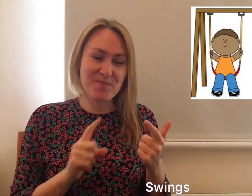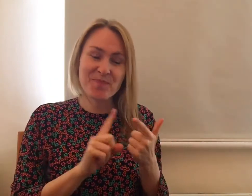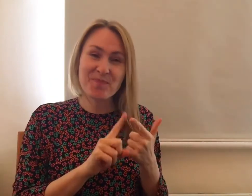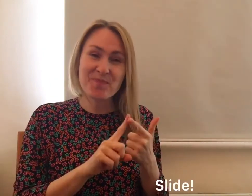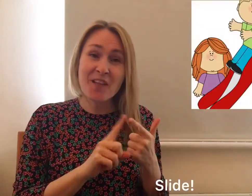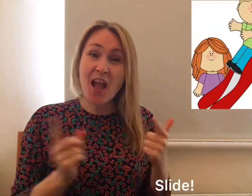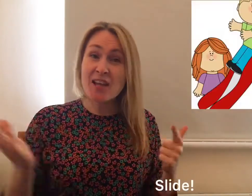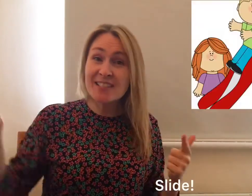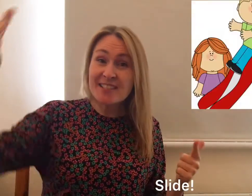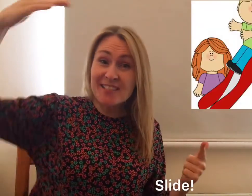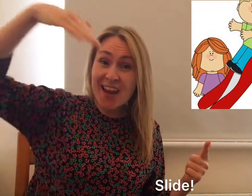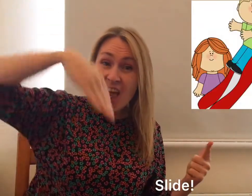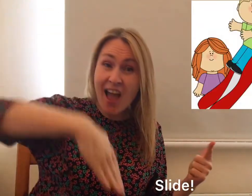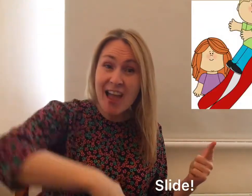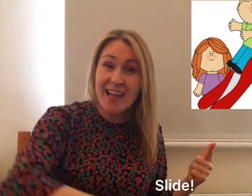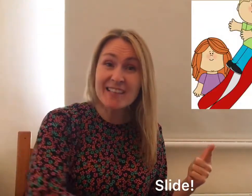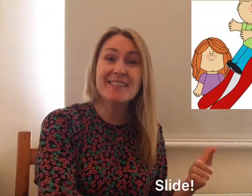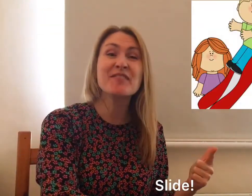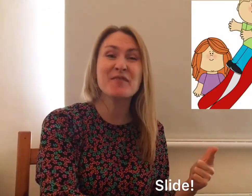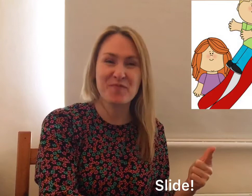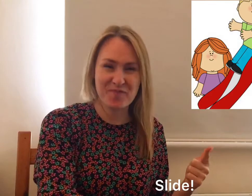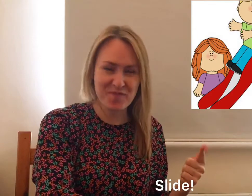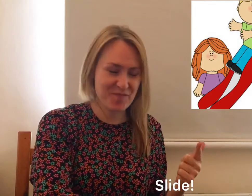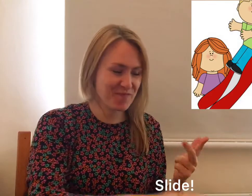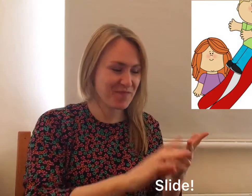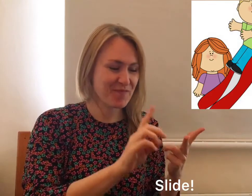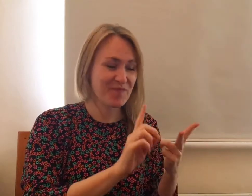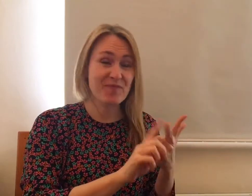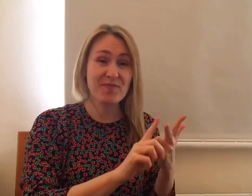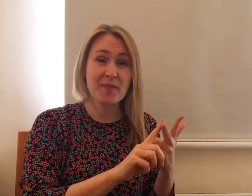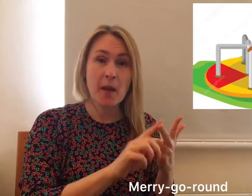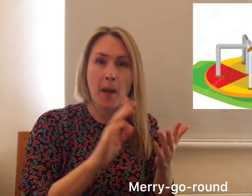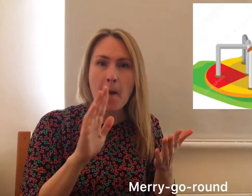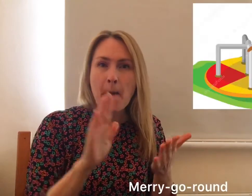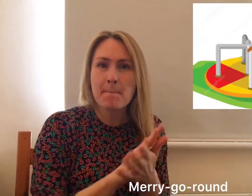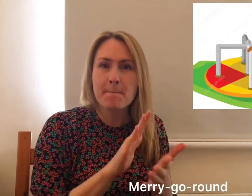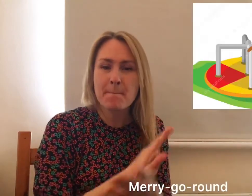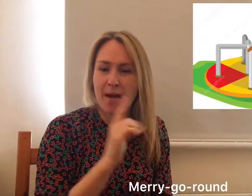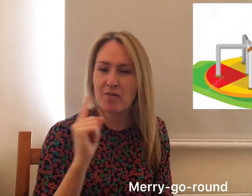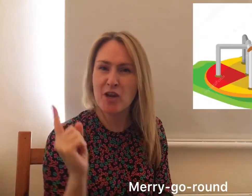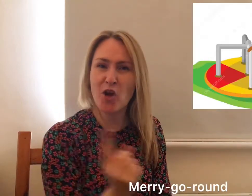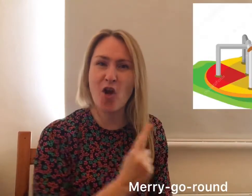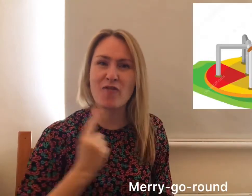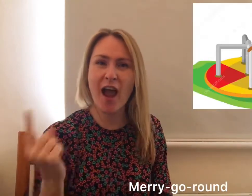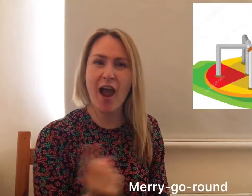Just Choo Choo Choo Choo Choo Choo